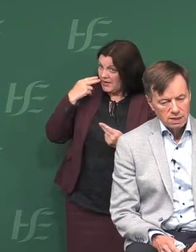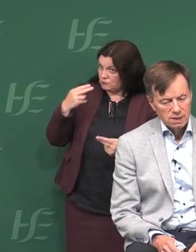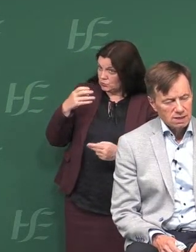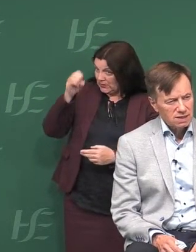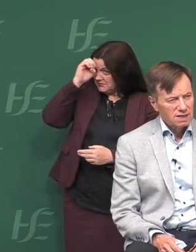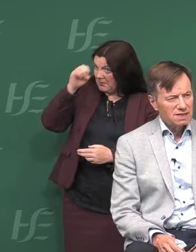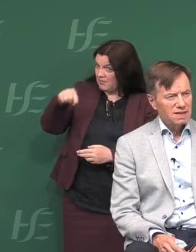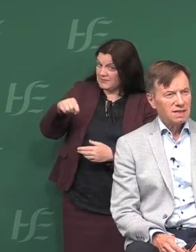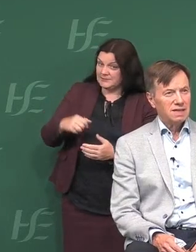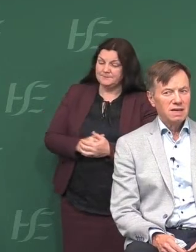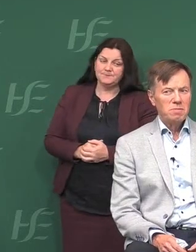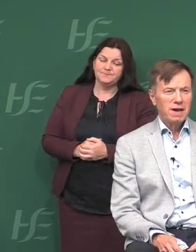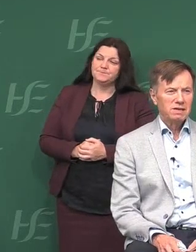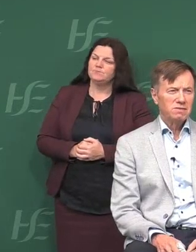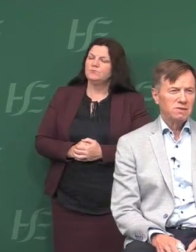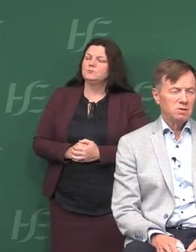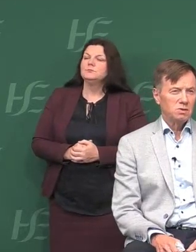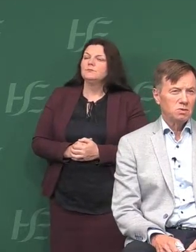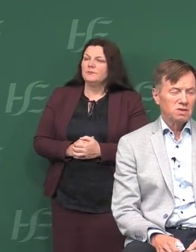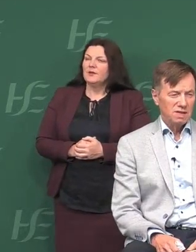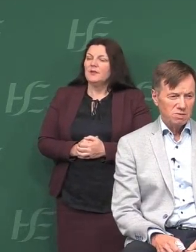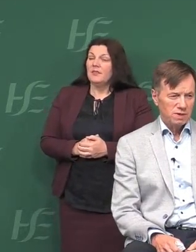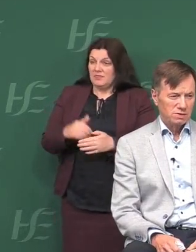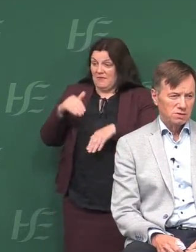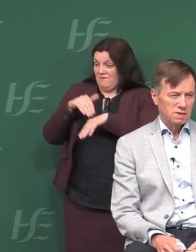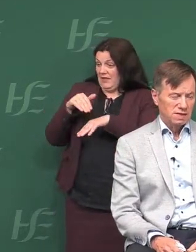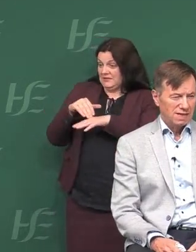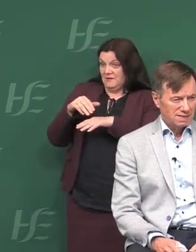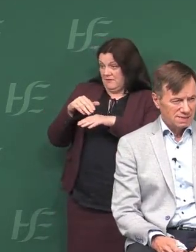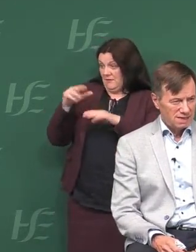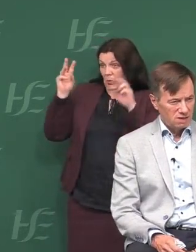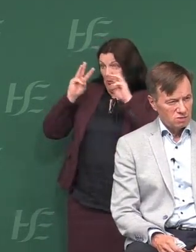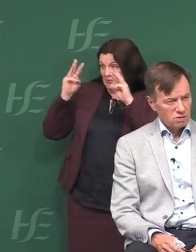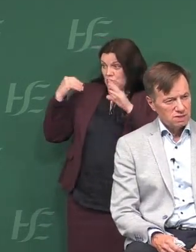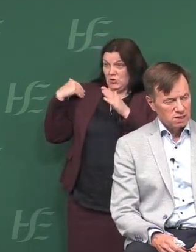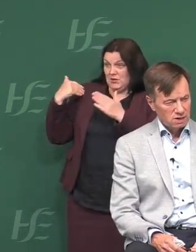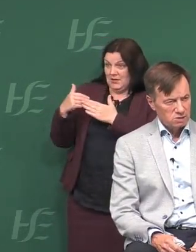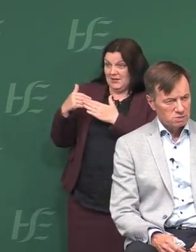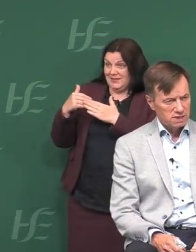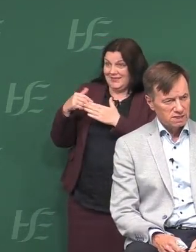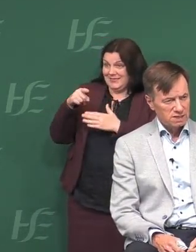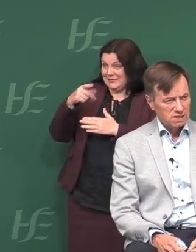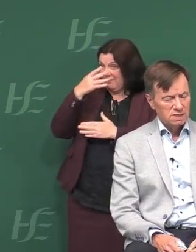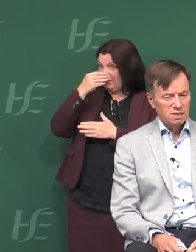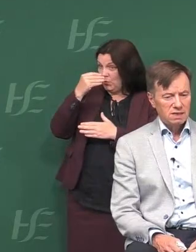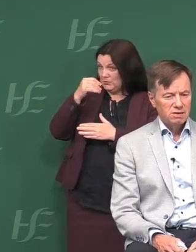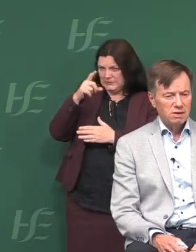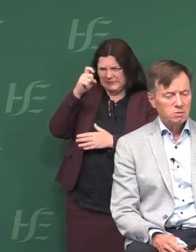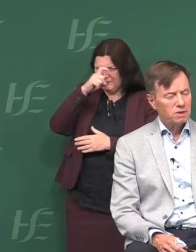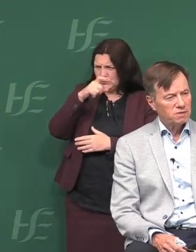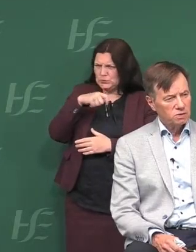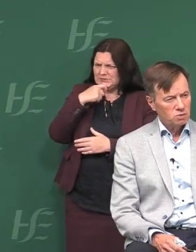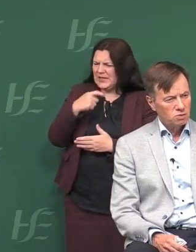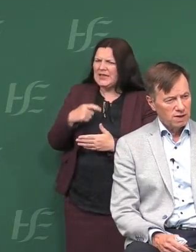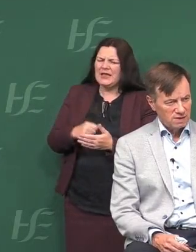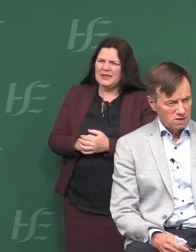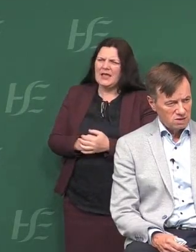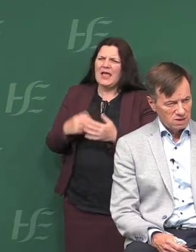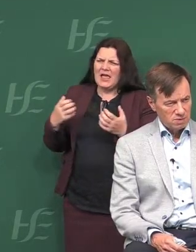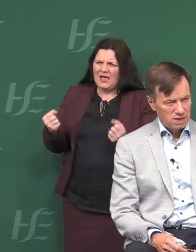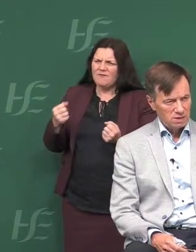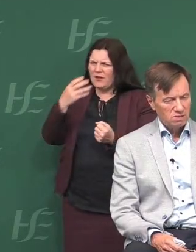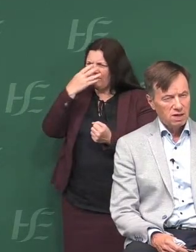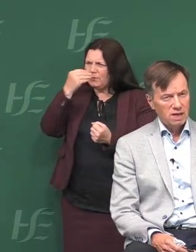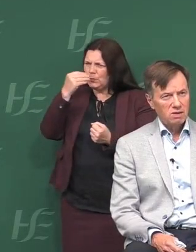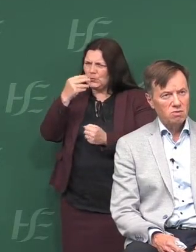So the impact of flu this winter at this stage, Fergal, is hard to predict. Clearly, there'll be a flu